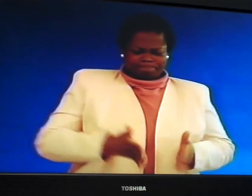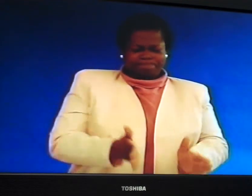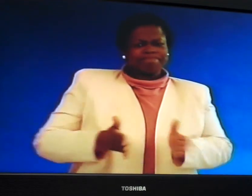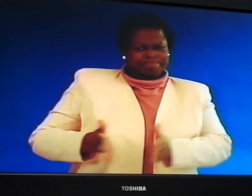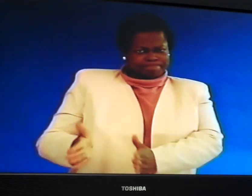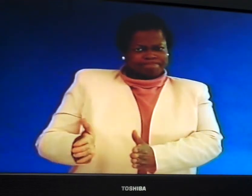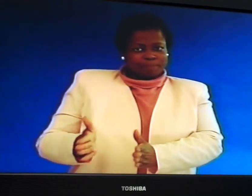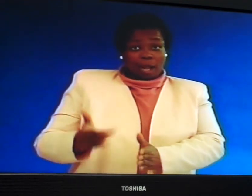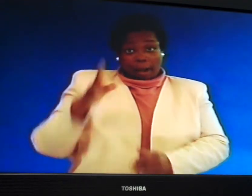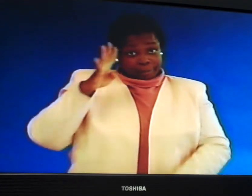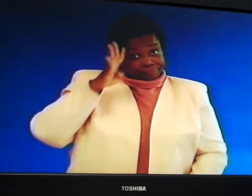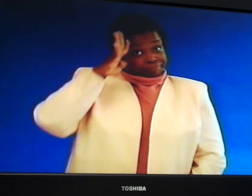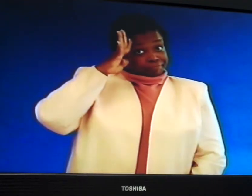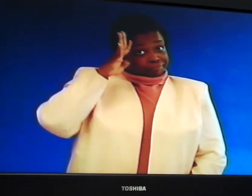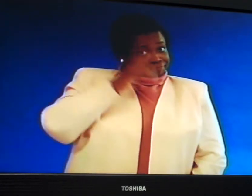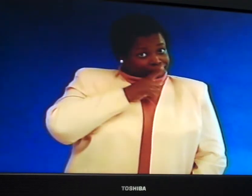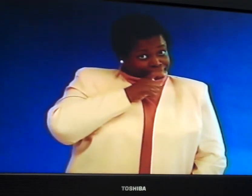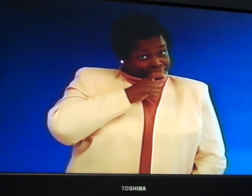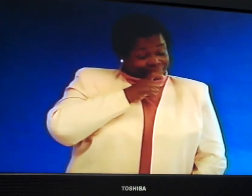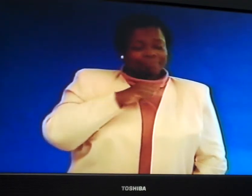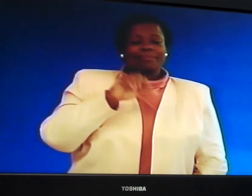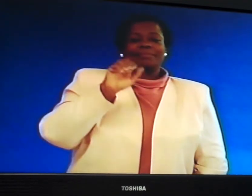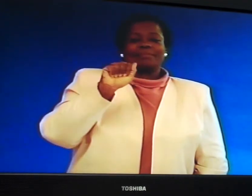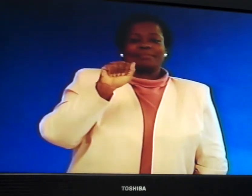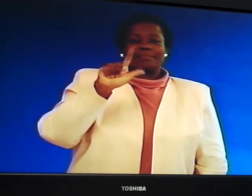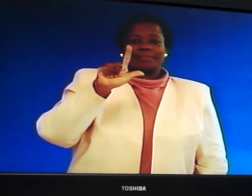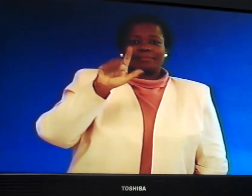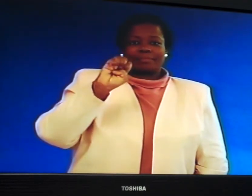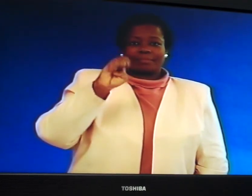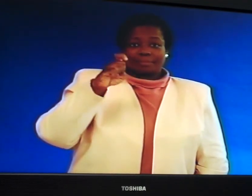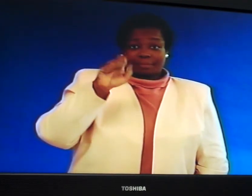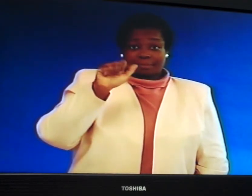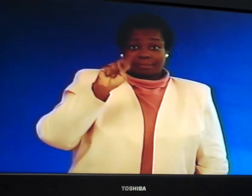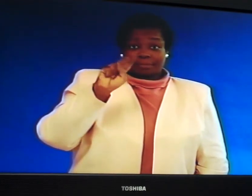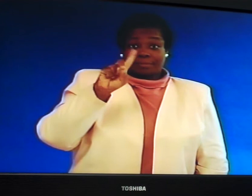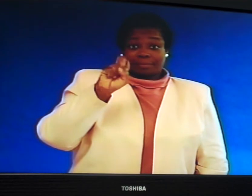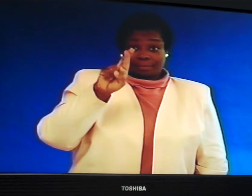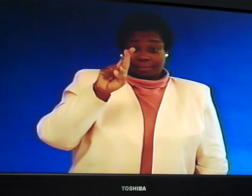So during that time, you will see people using a lot of oral.